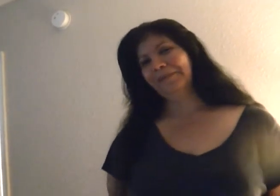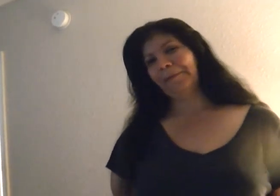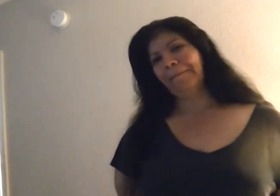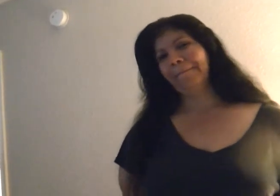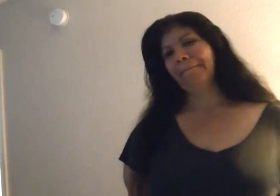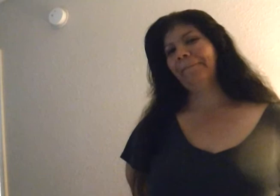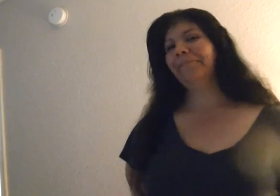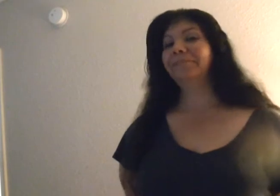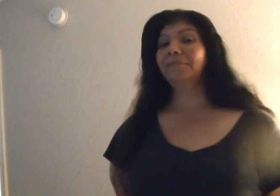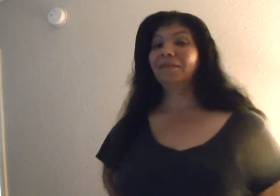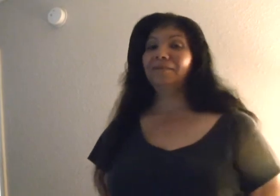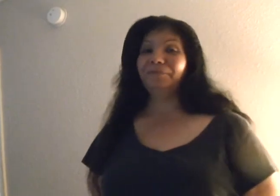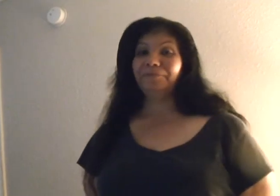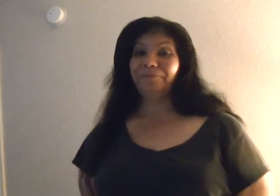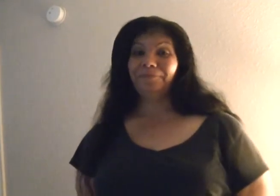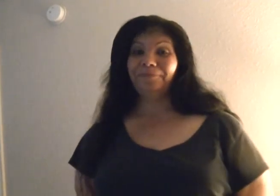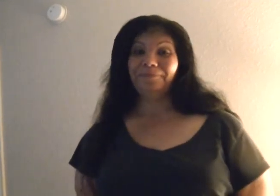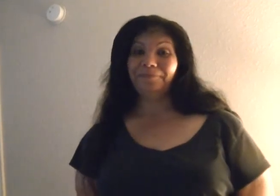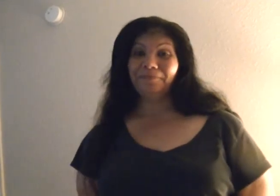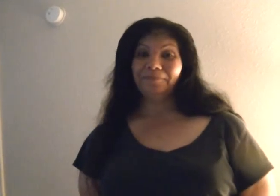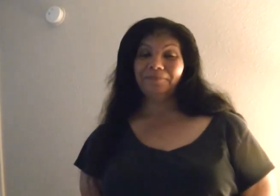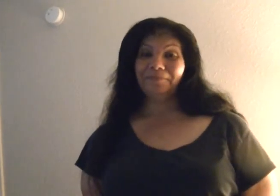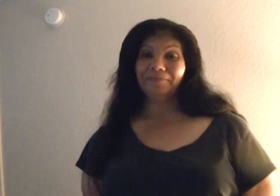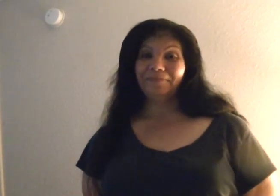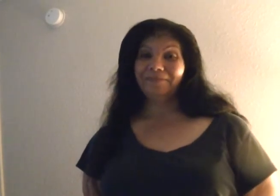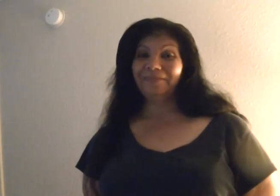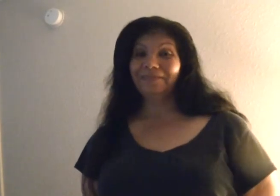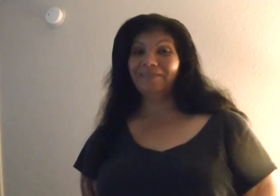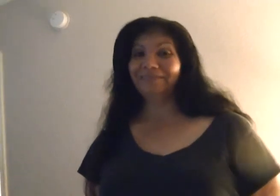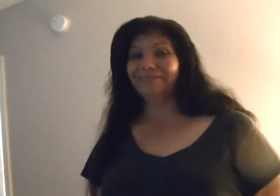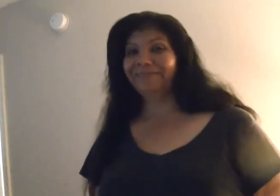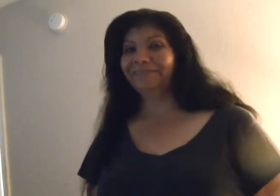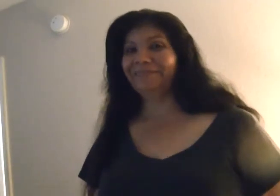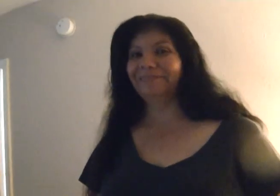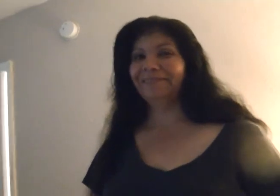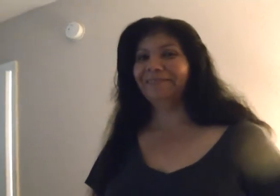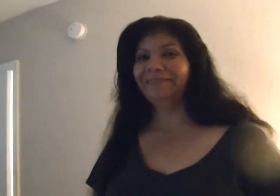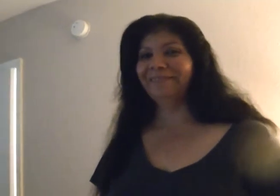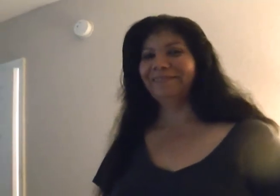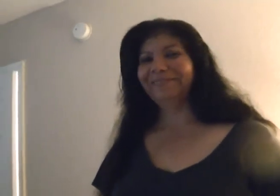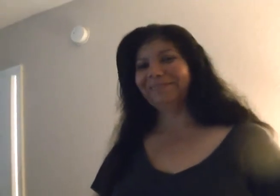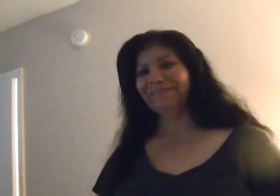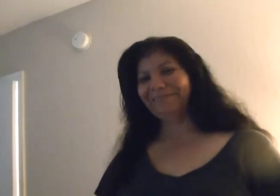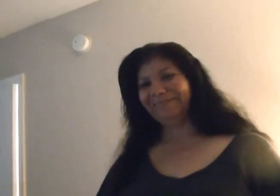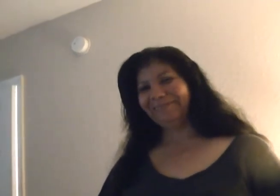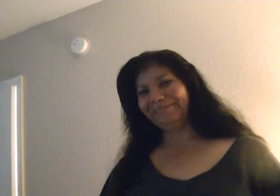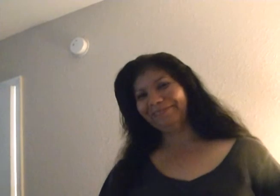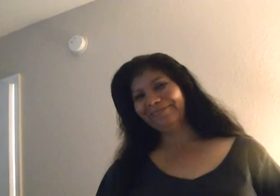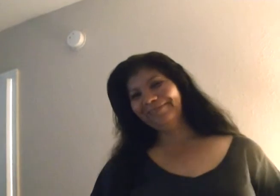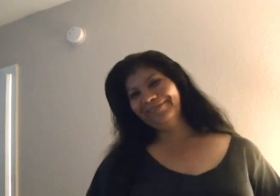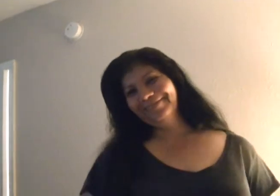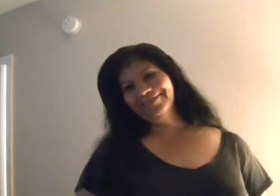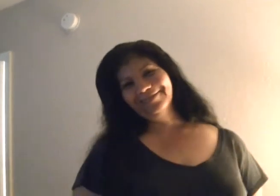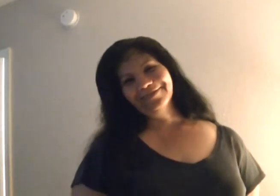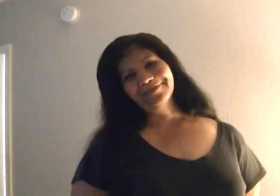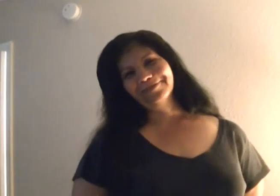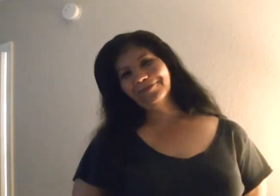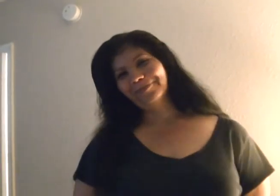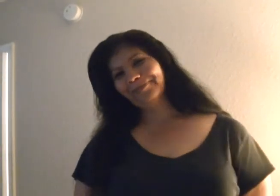too soon, well, I would have really blown it. She 2 years ago? Oh, yeah, I would have blown this a long time ago. And I was anointed, too. But there was a few